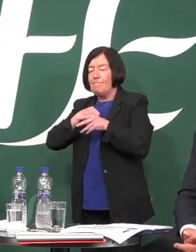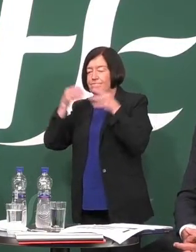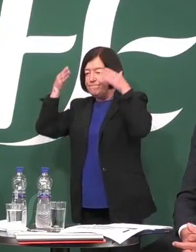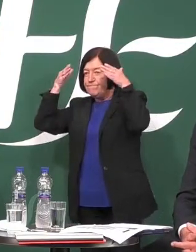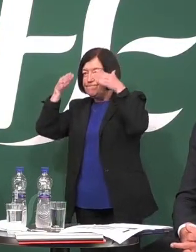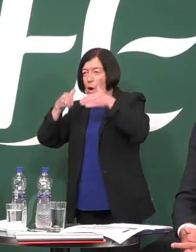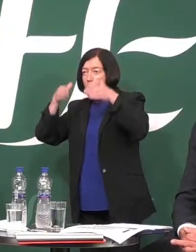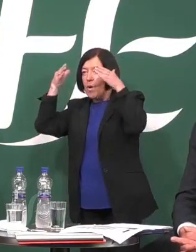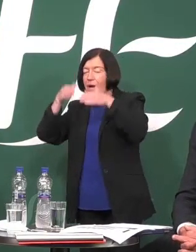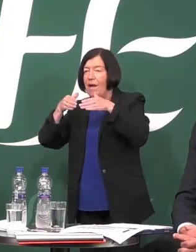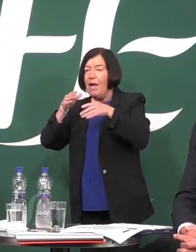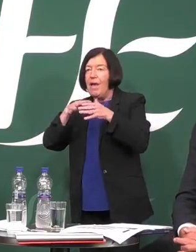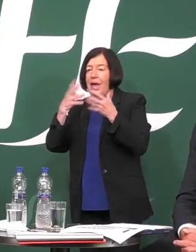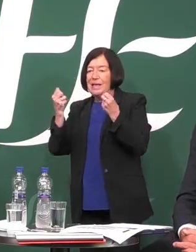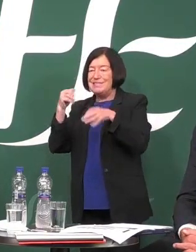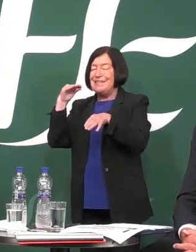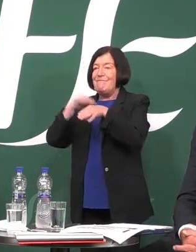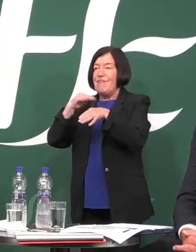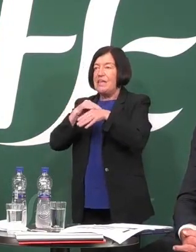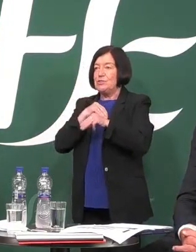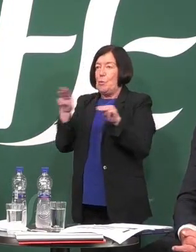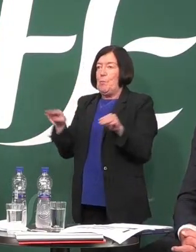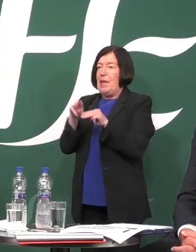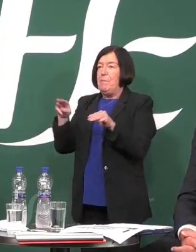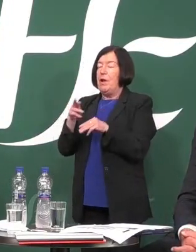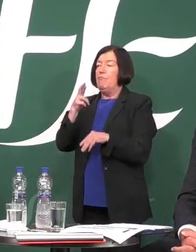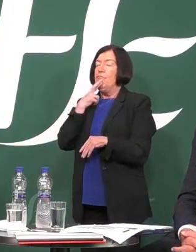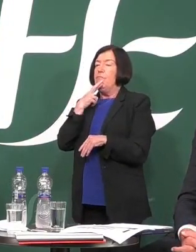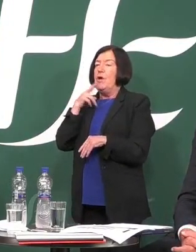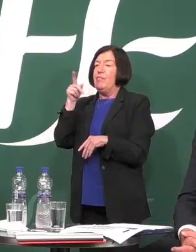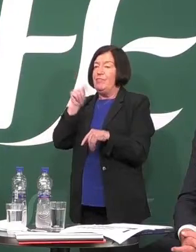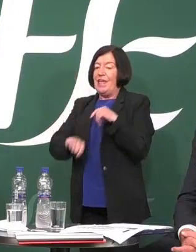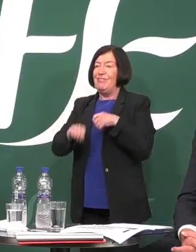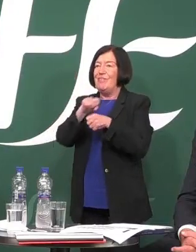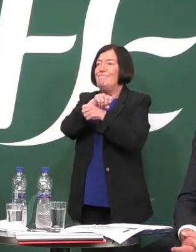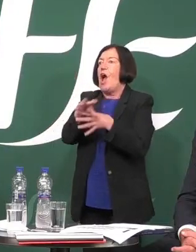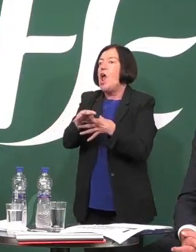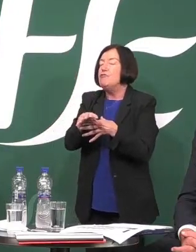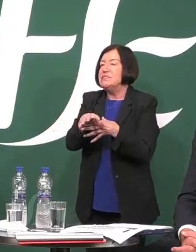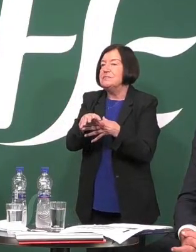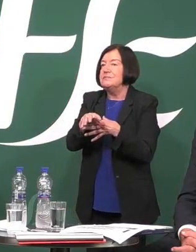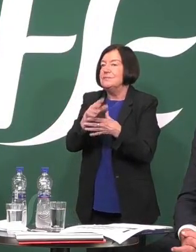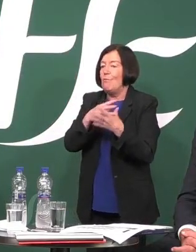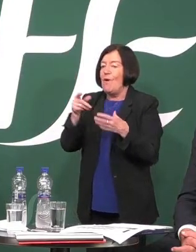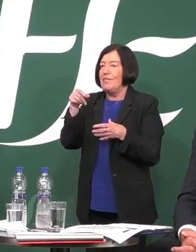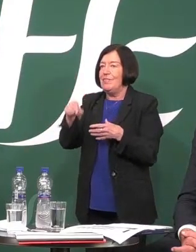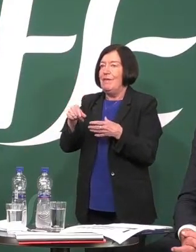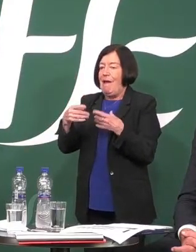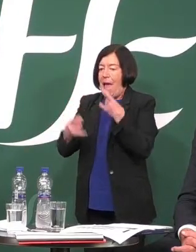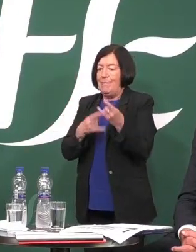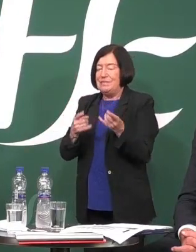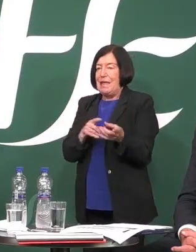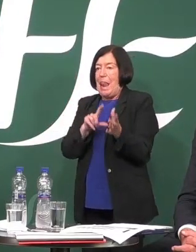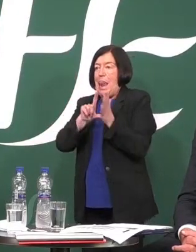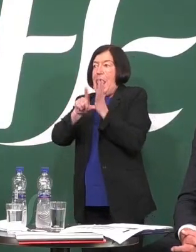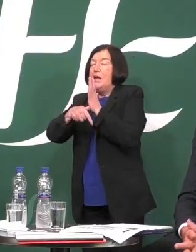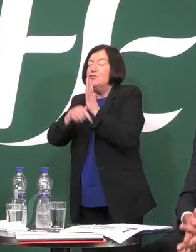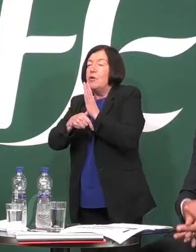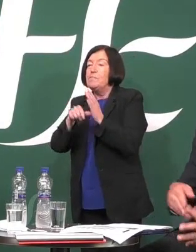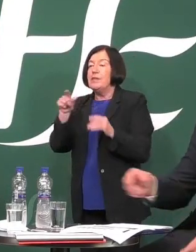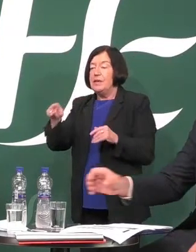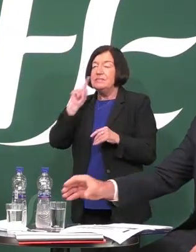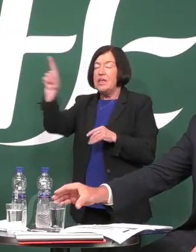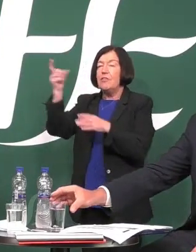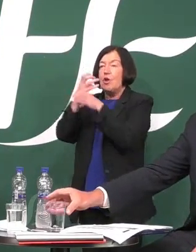on is the harm that the virus does to people rather than the virus per se. So I think what you will see in most countries is that